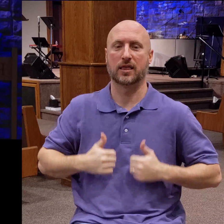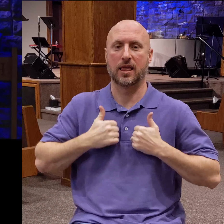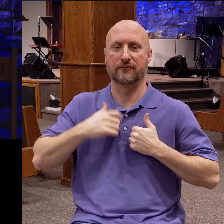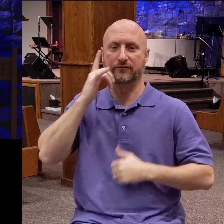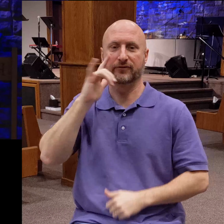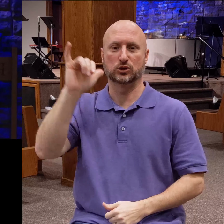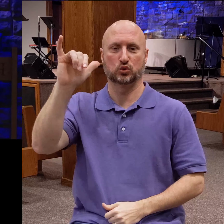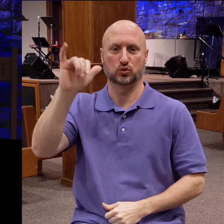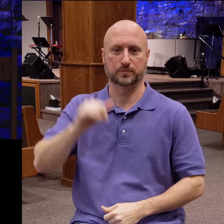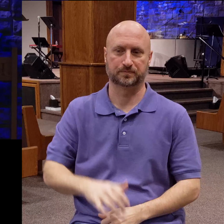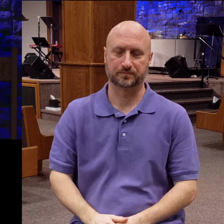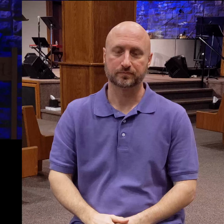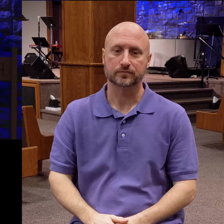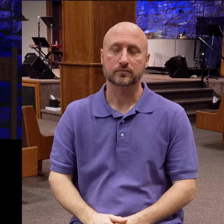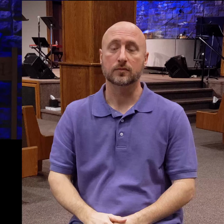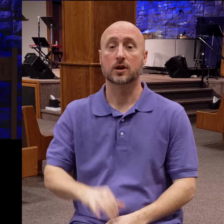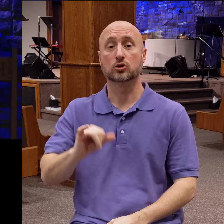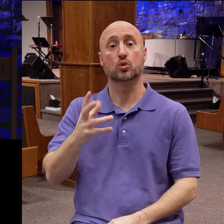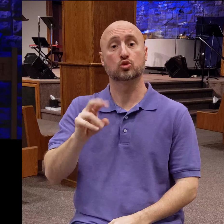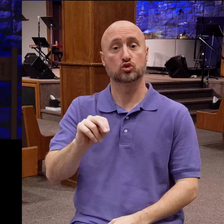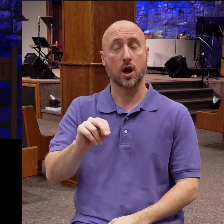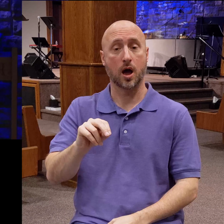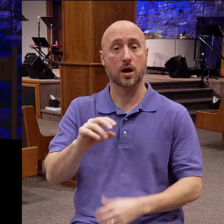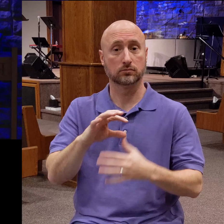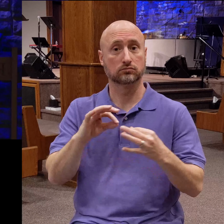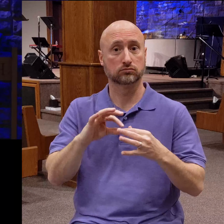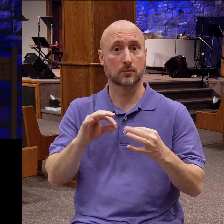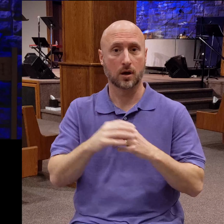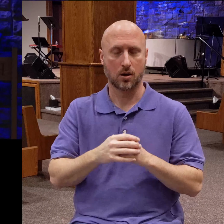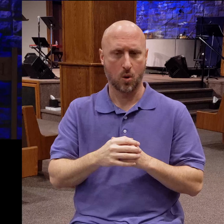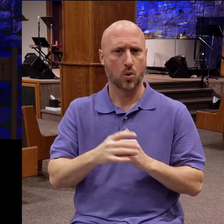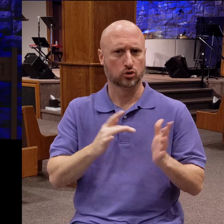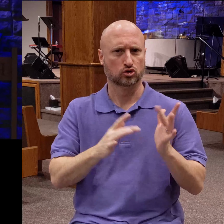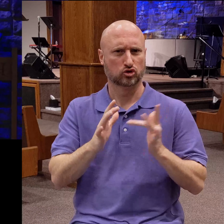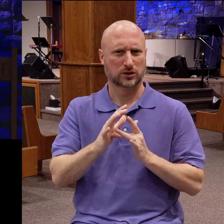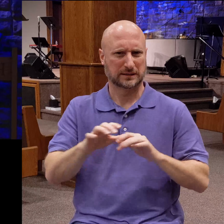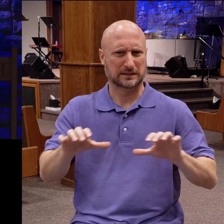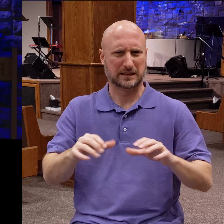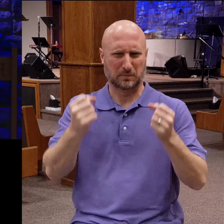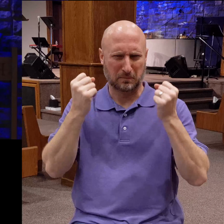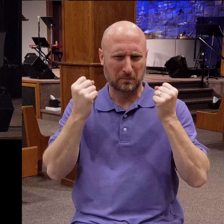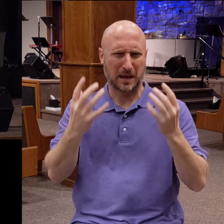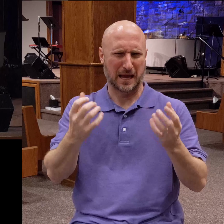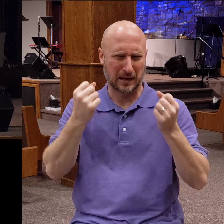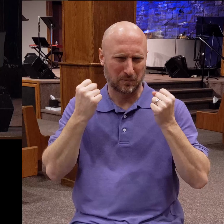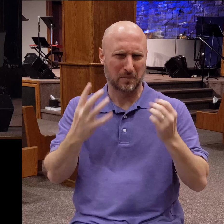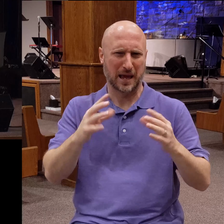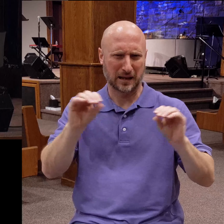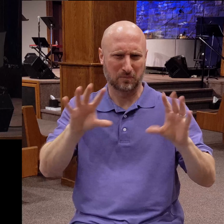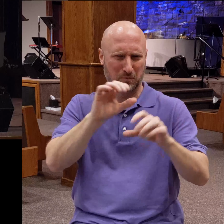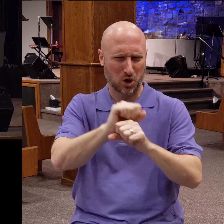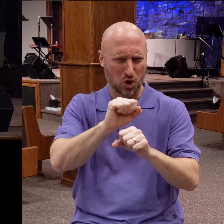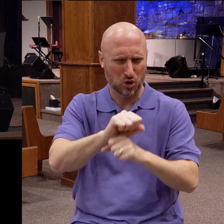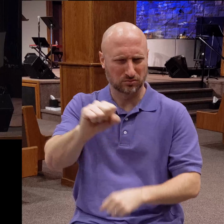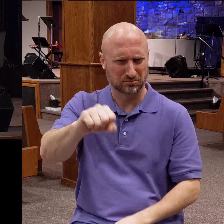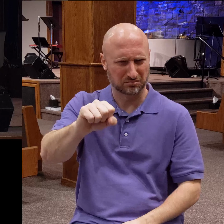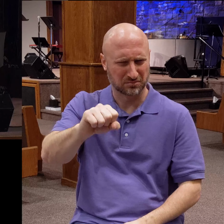he says, many other signs did Jesus, but these are written for a